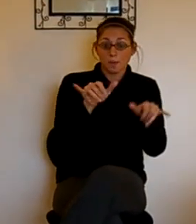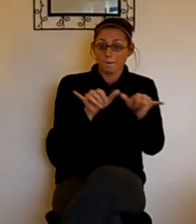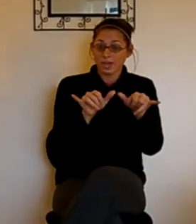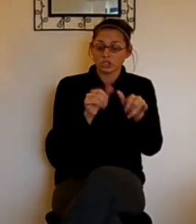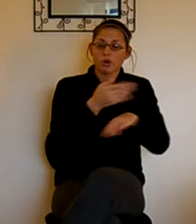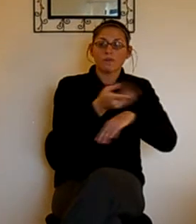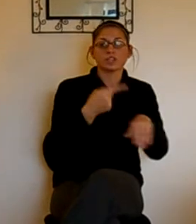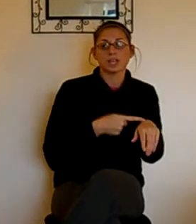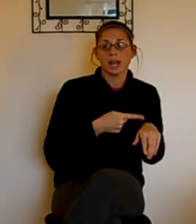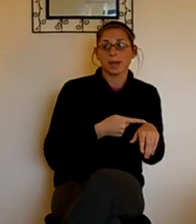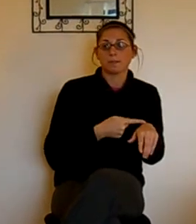time.